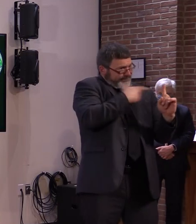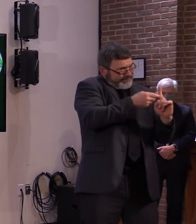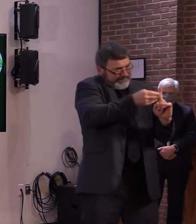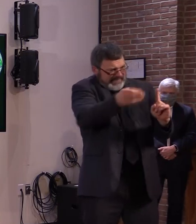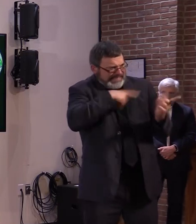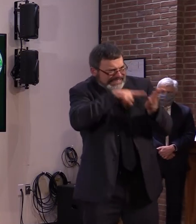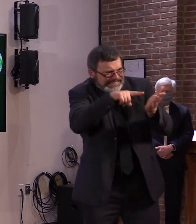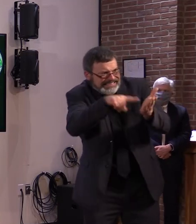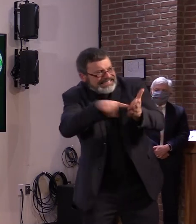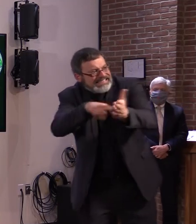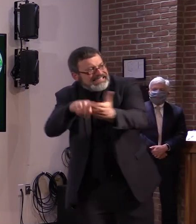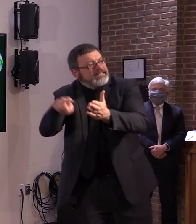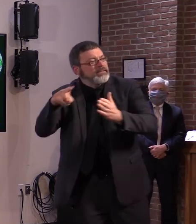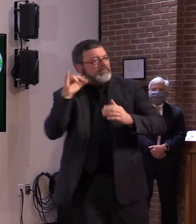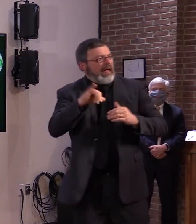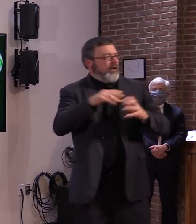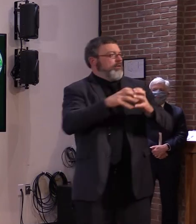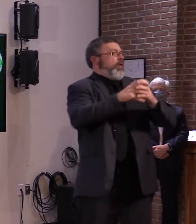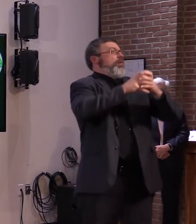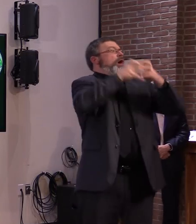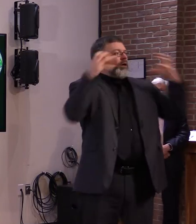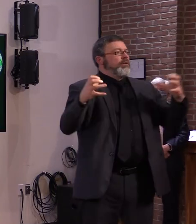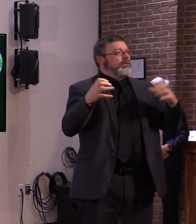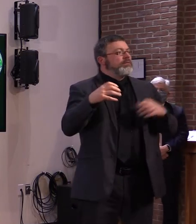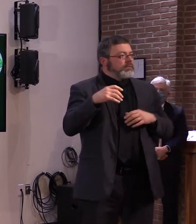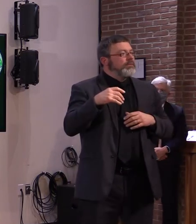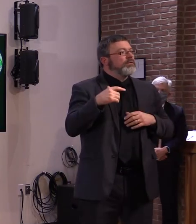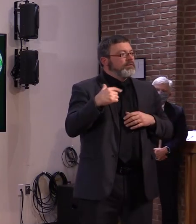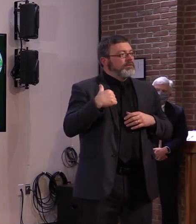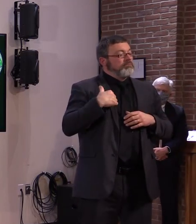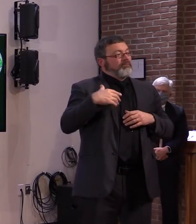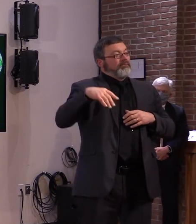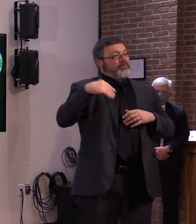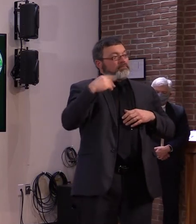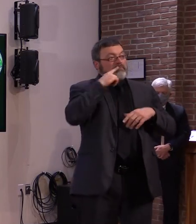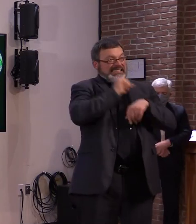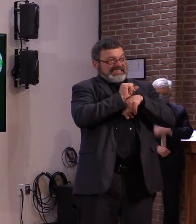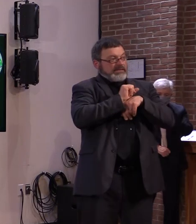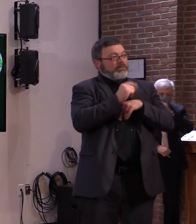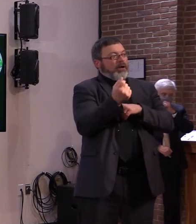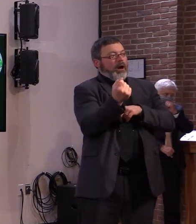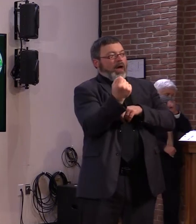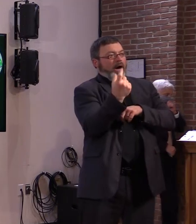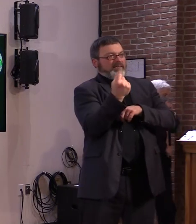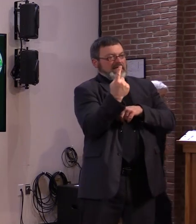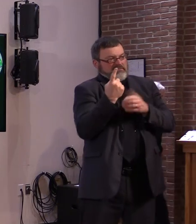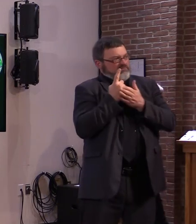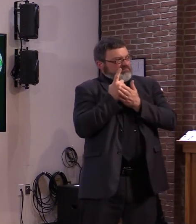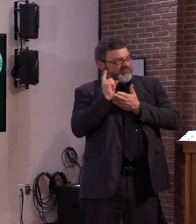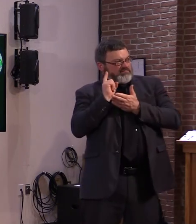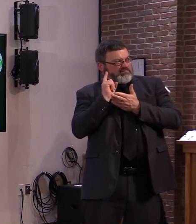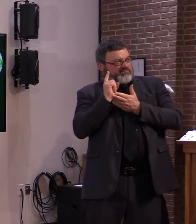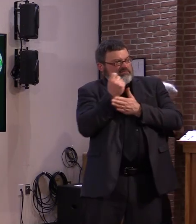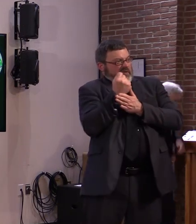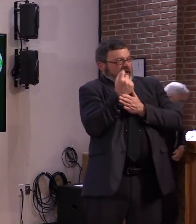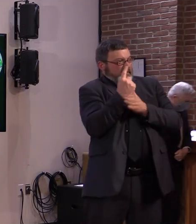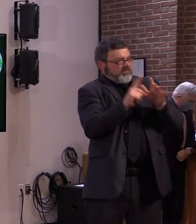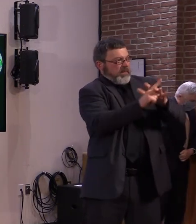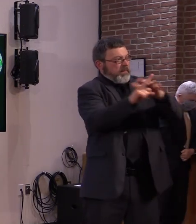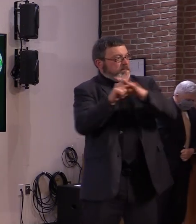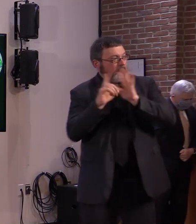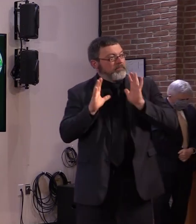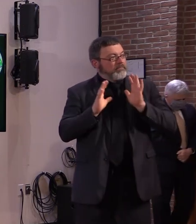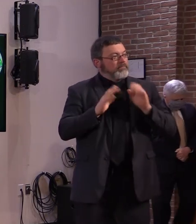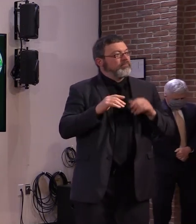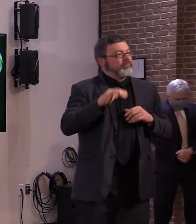of November 1st, this past Tuesday, we had 11 cases in the last 7 days in schools, and a total of 39 cases since